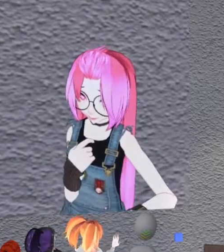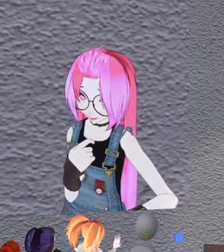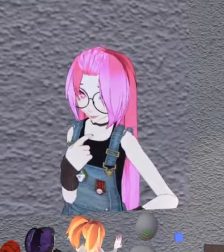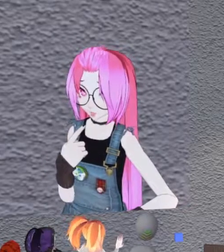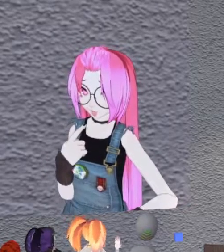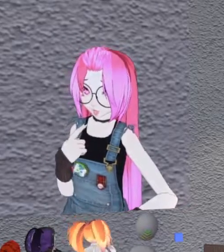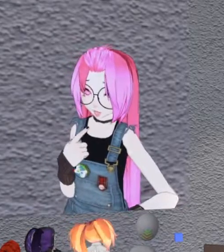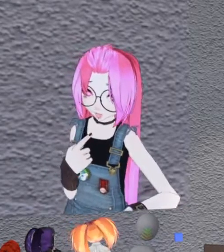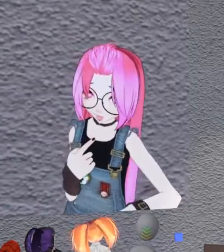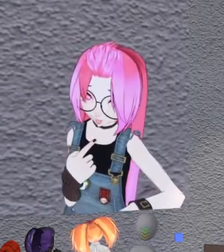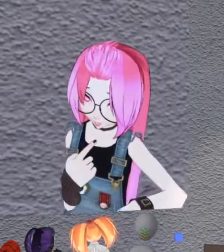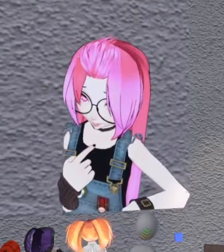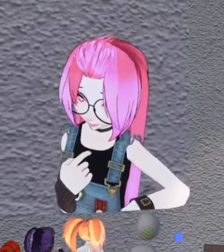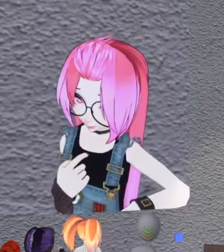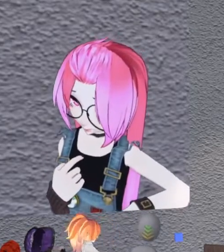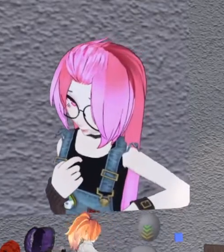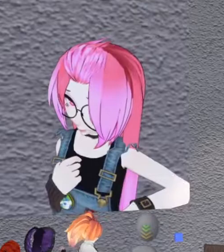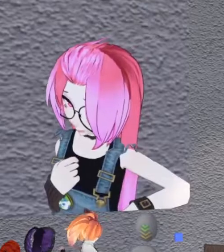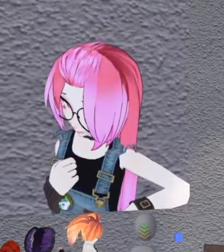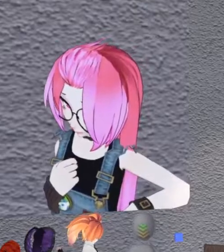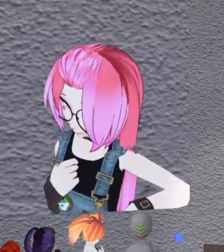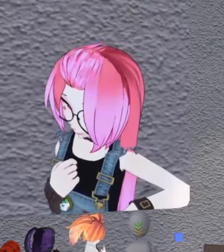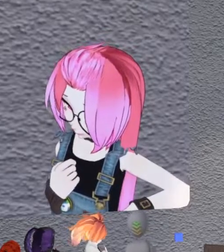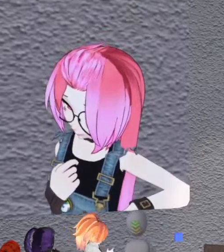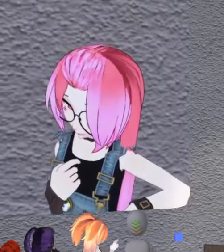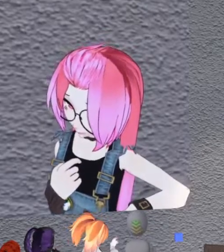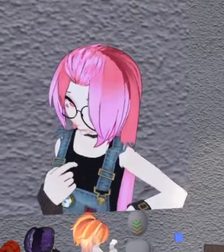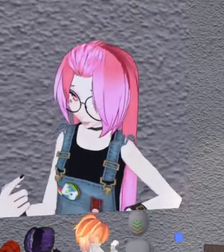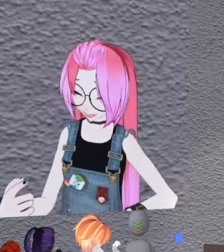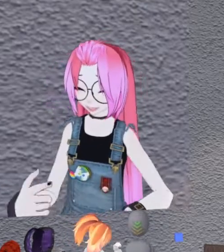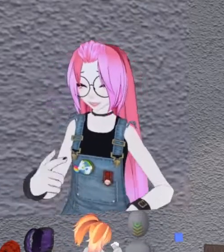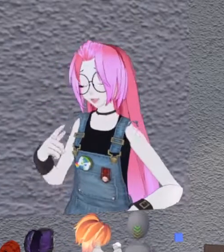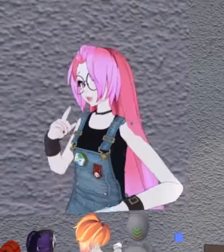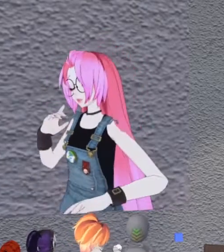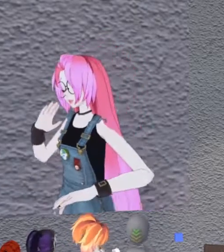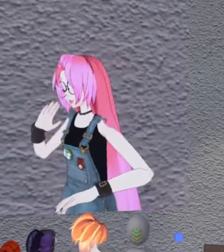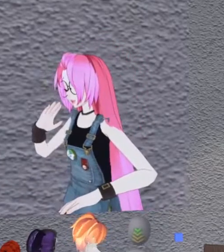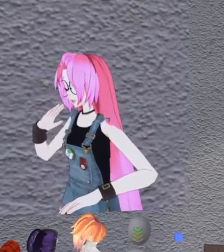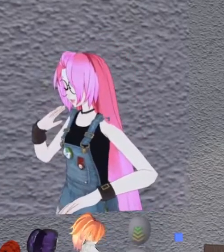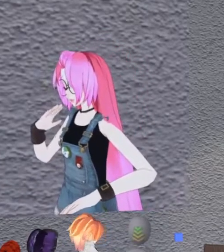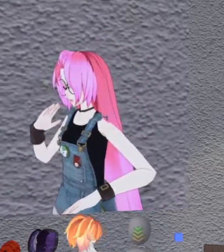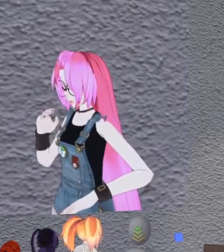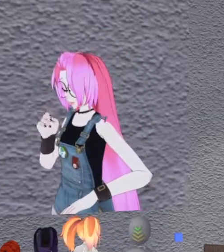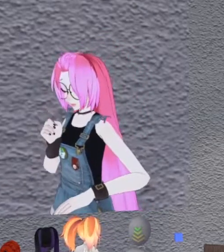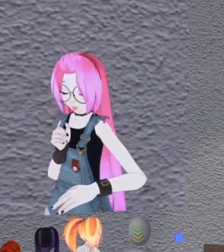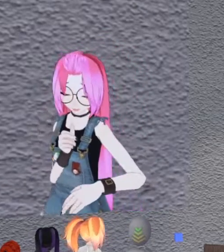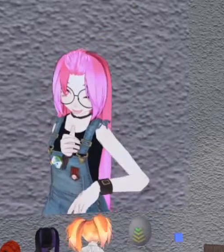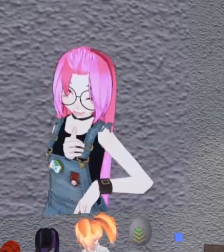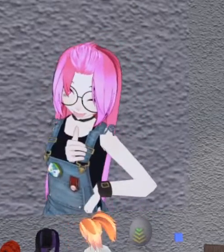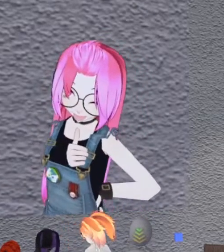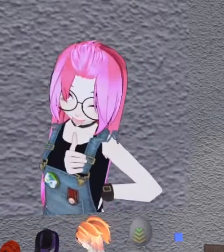Can you hear me tapping my teeth? No. Nope. Wait.